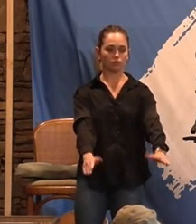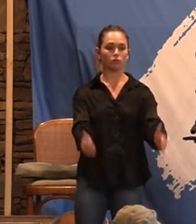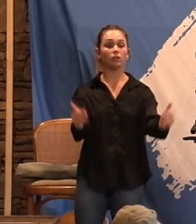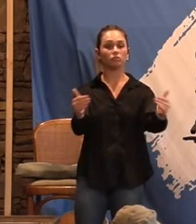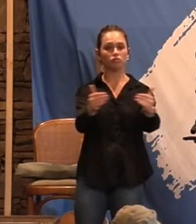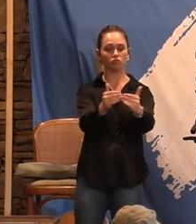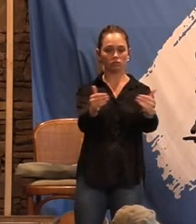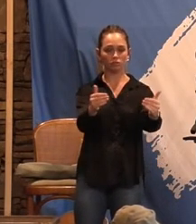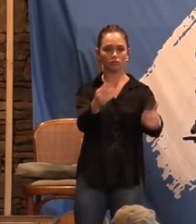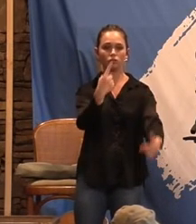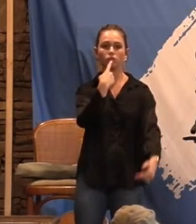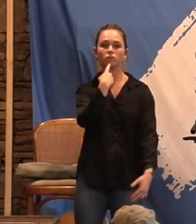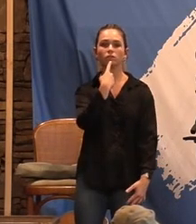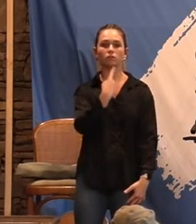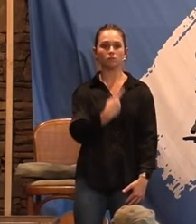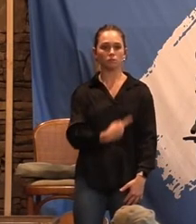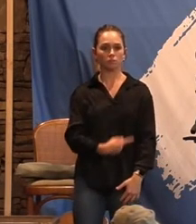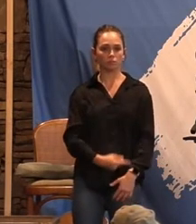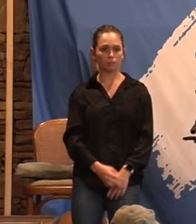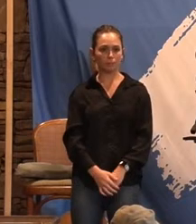"Justice," she said.